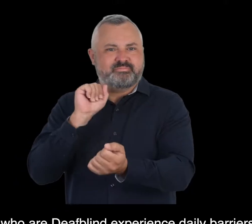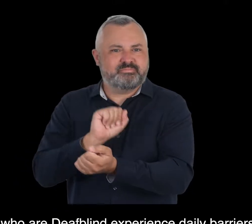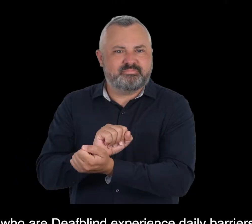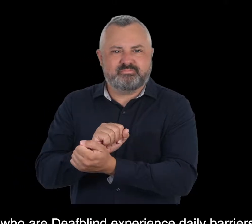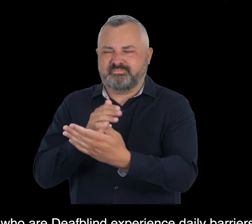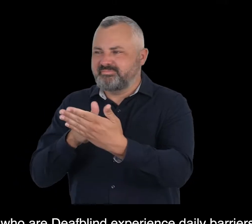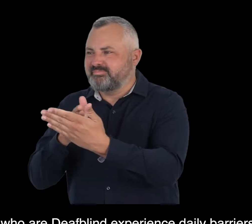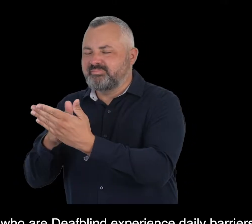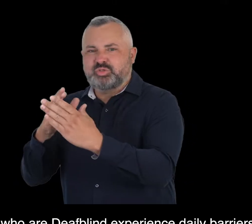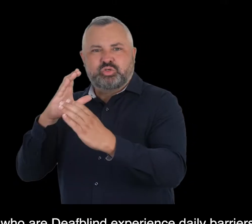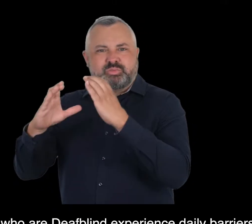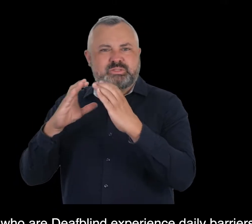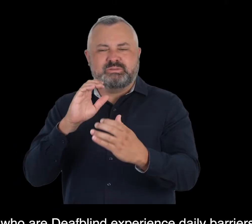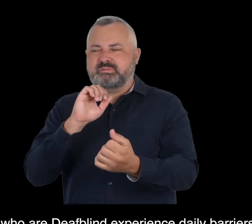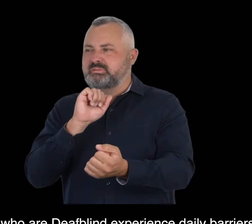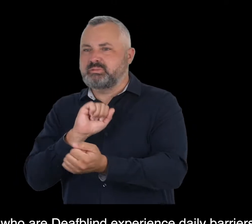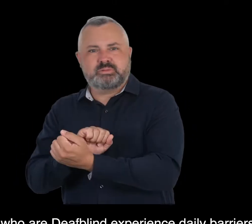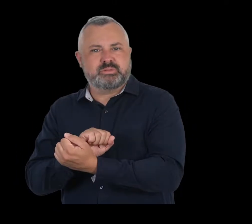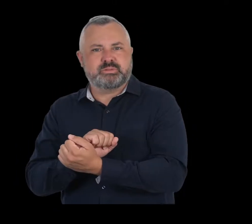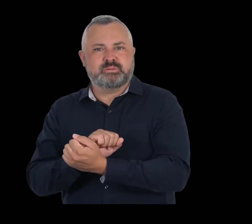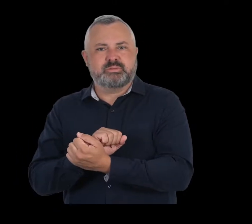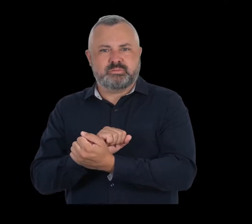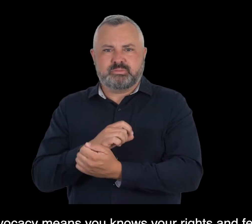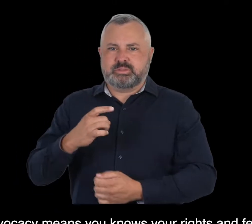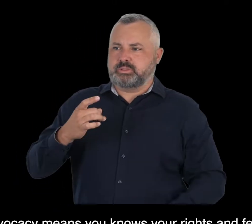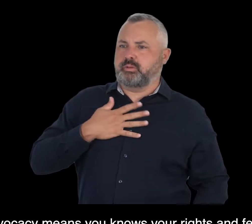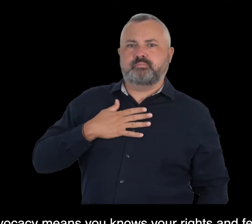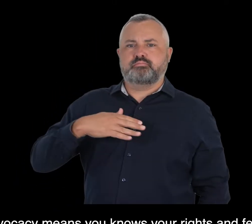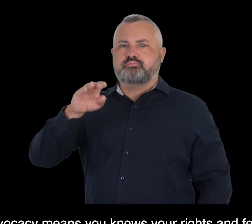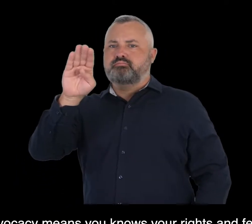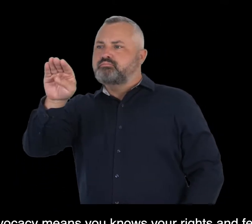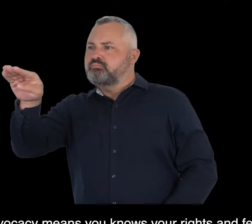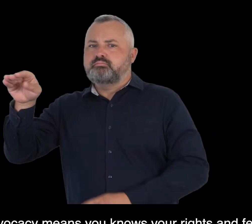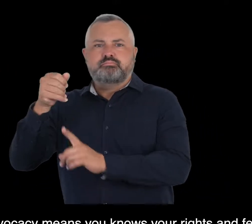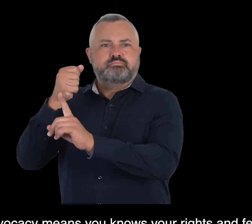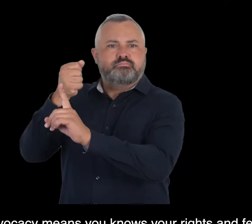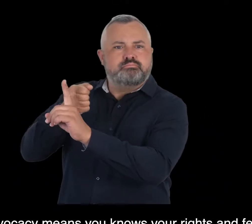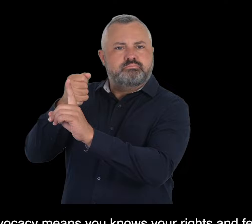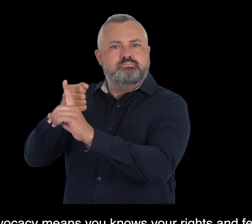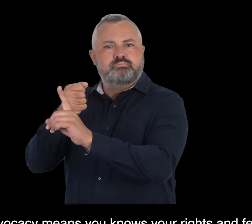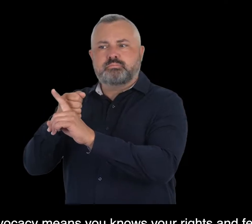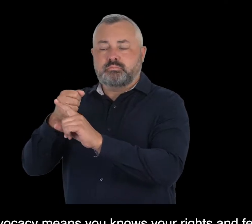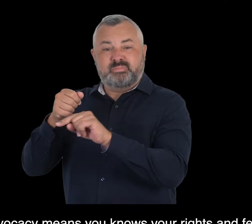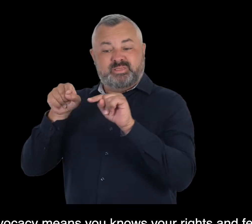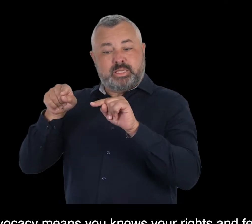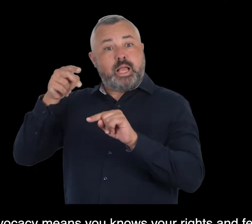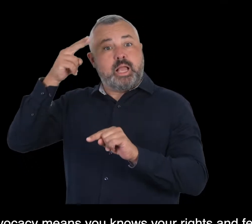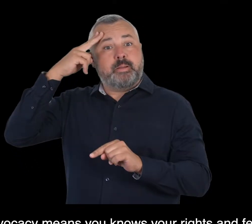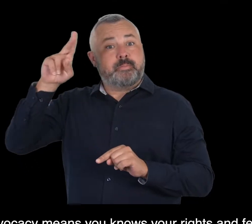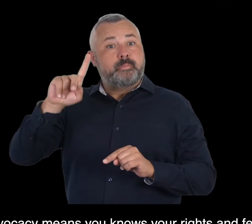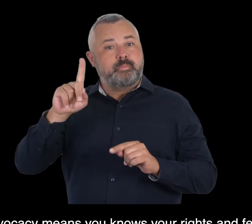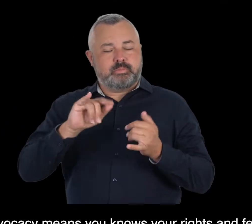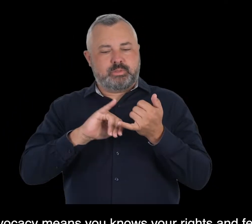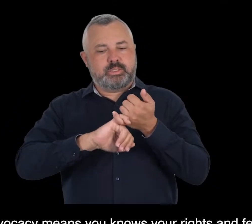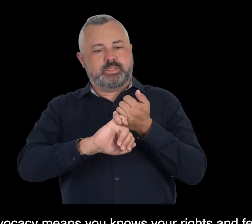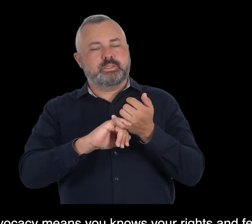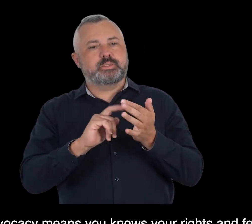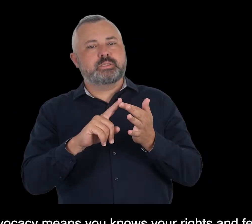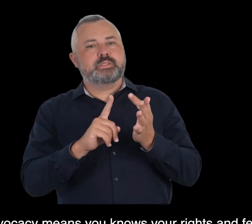People who are deaf-blind experience daily barriers to community, communication, and